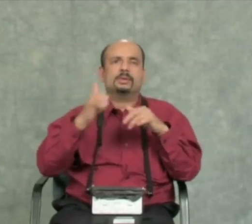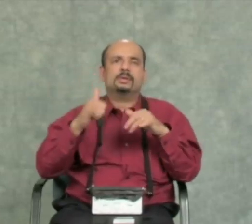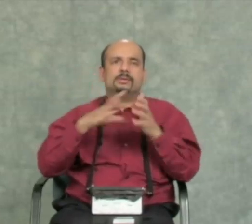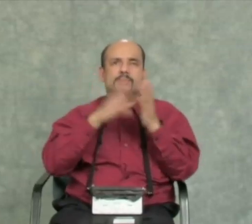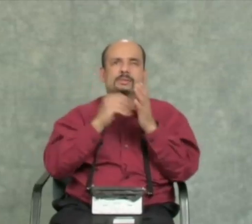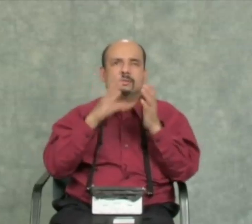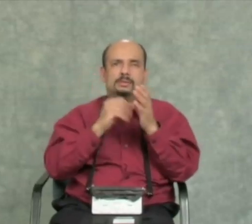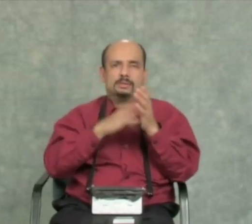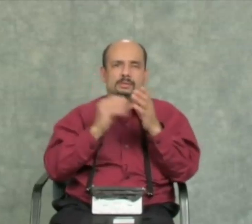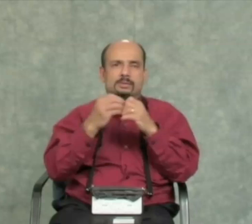train ride.